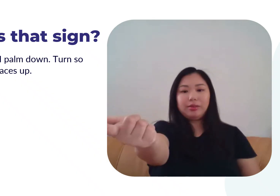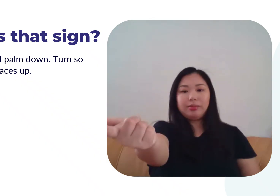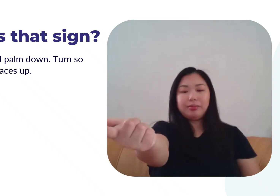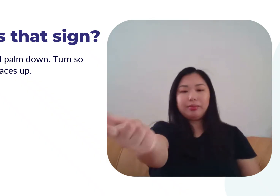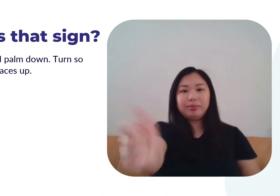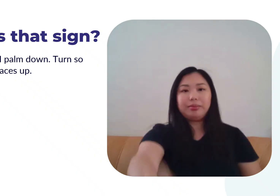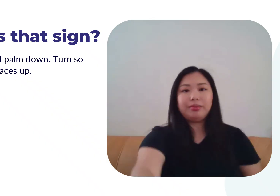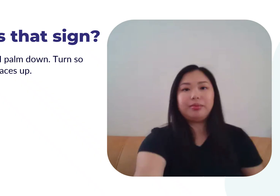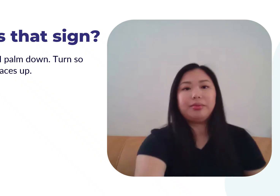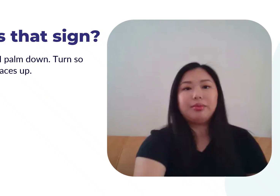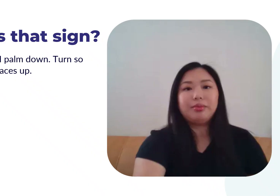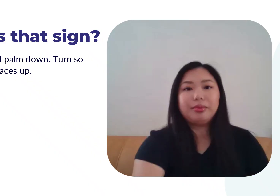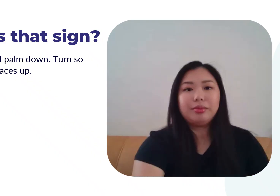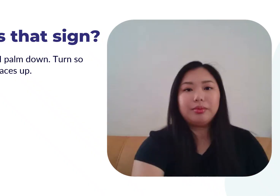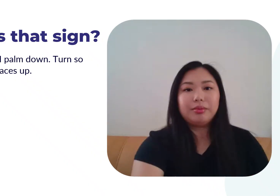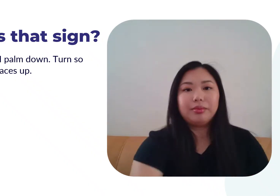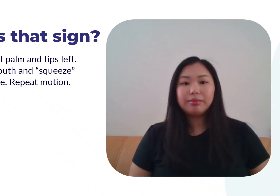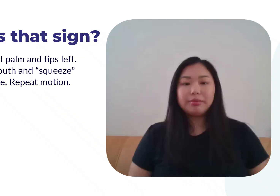Turn.